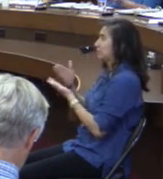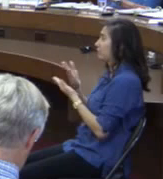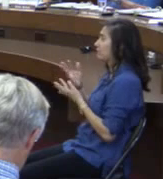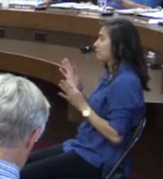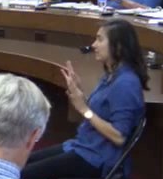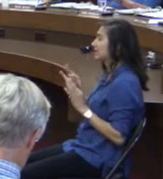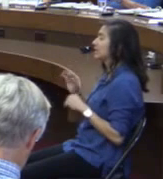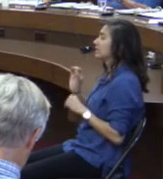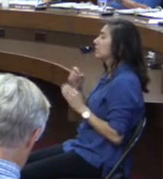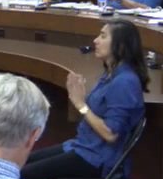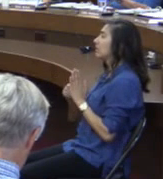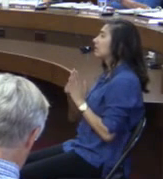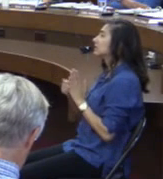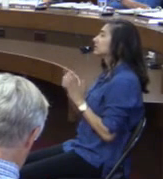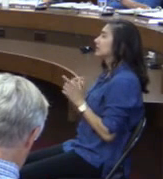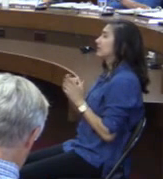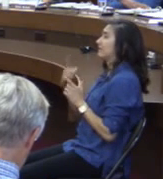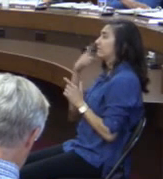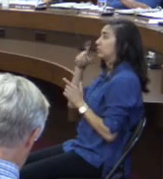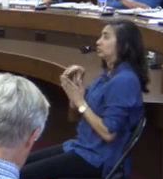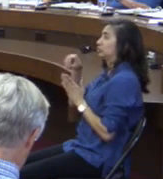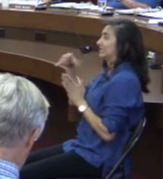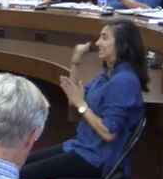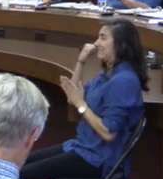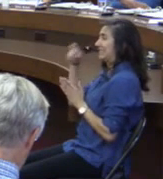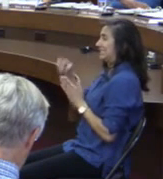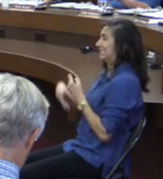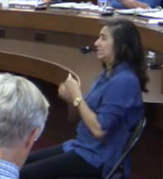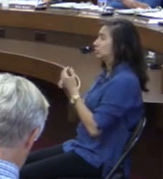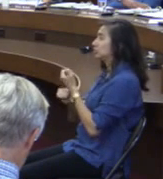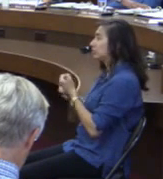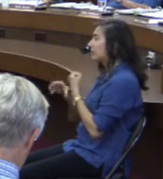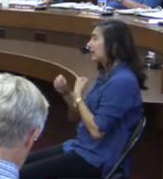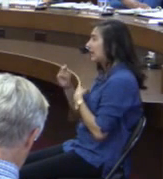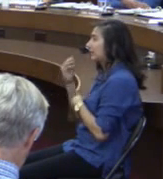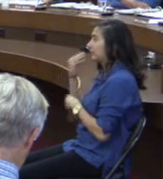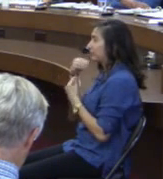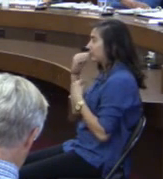charge to our students who need additional support and nourishment.